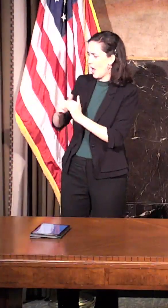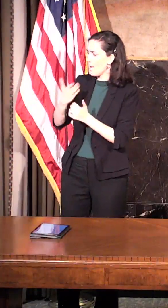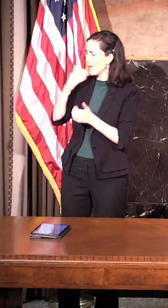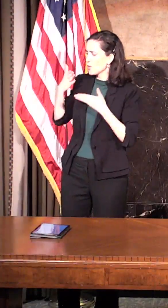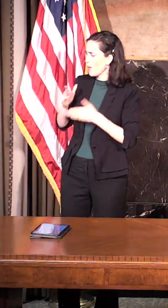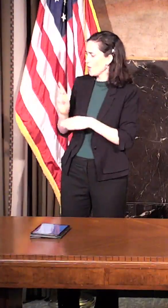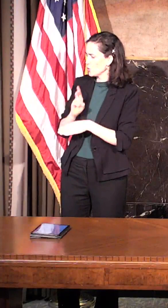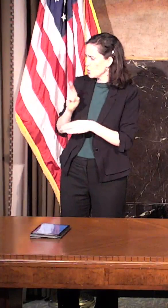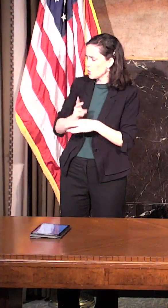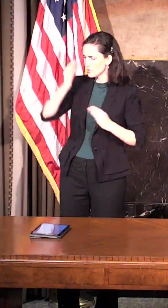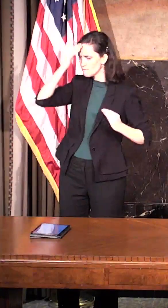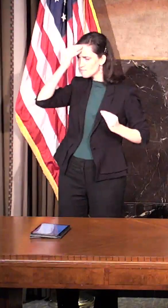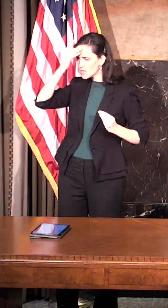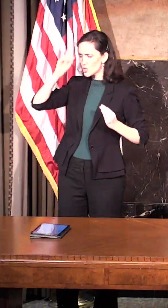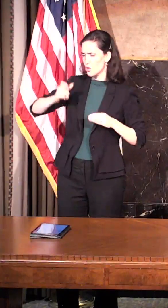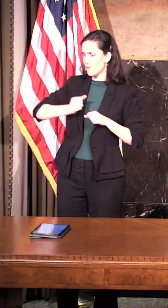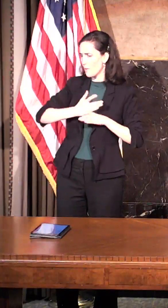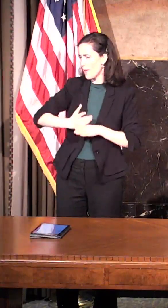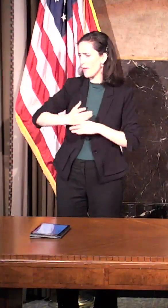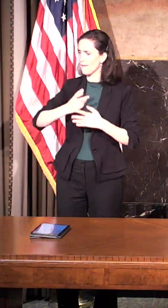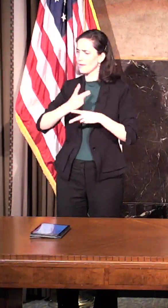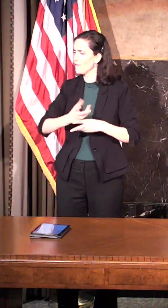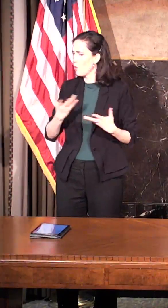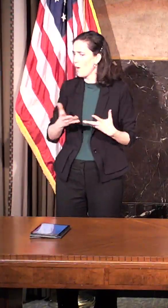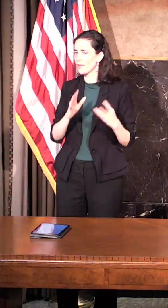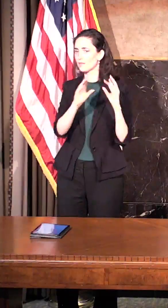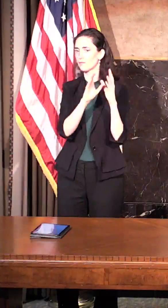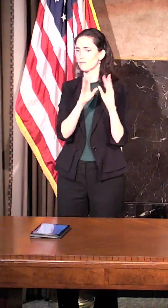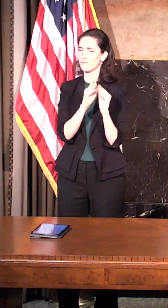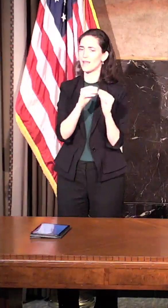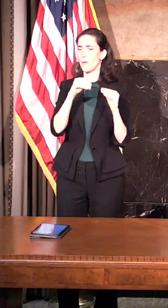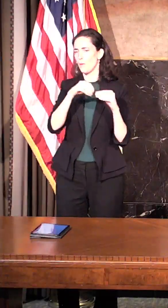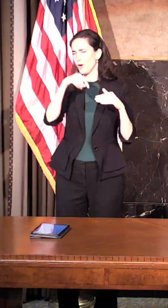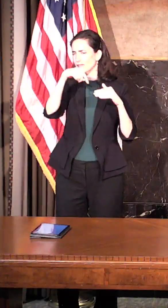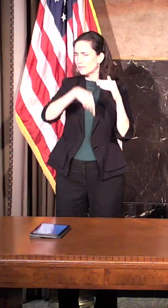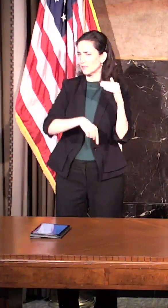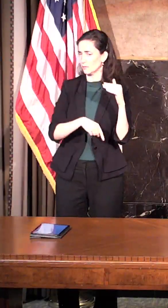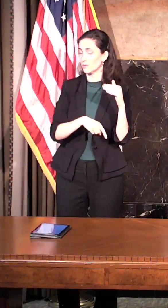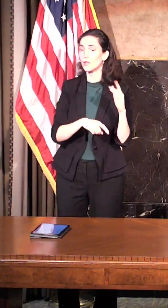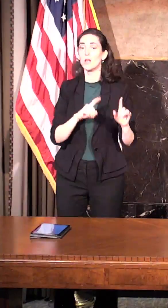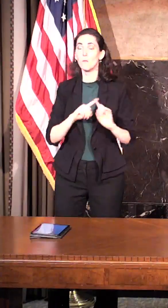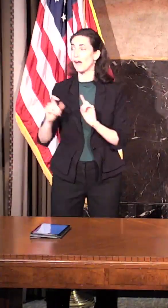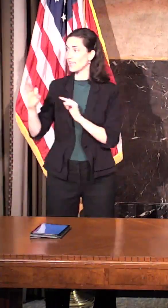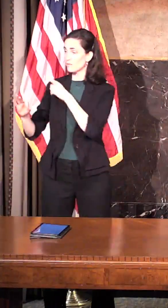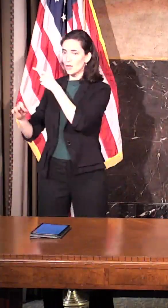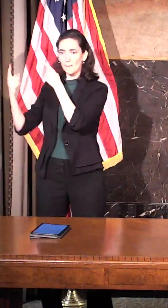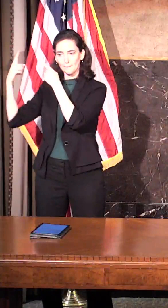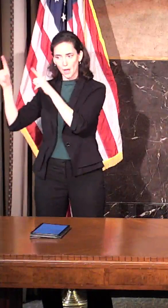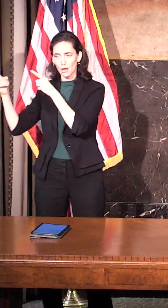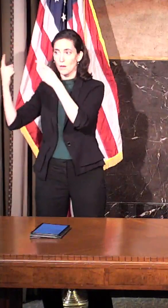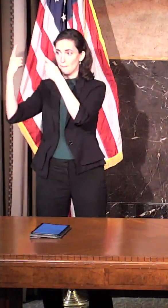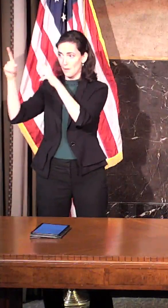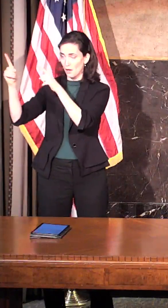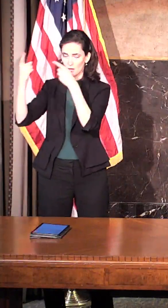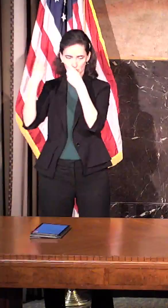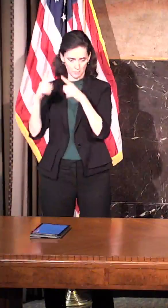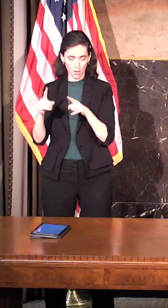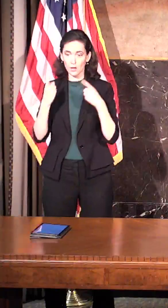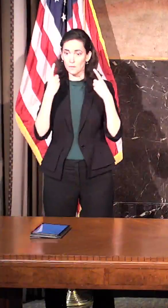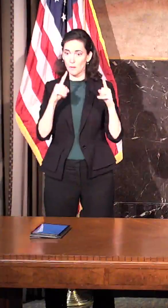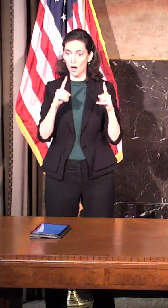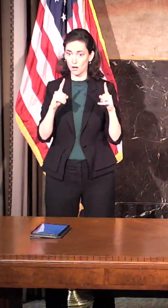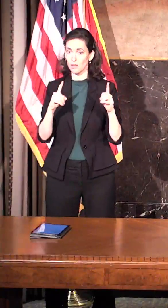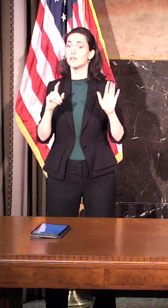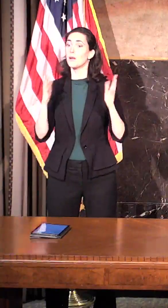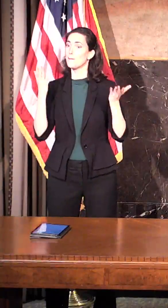considerations to be aware of. If all of that happens, if all of those dominoes line up appropriately, we could